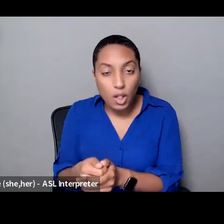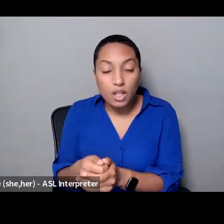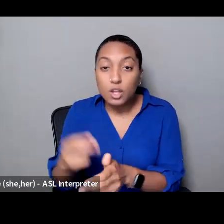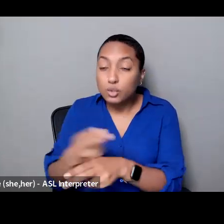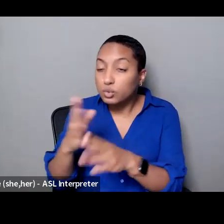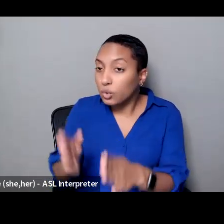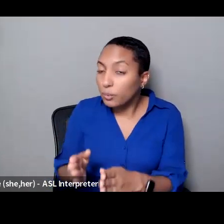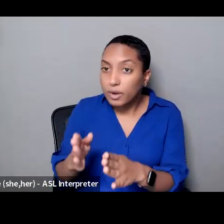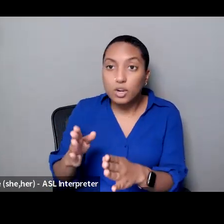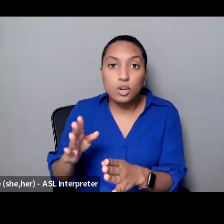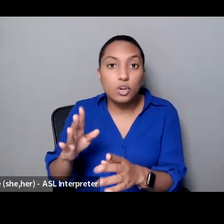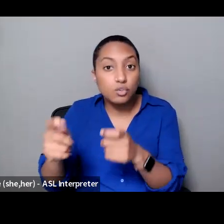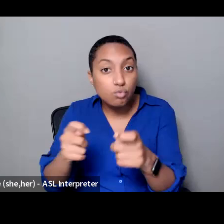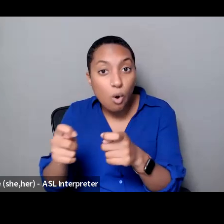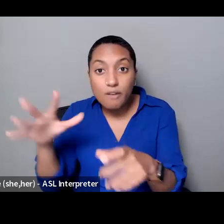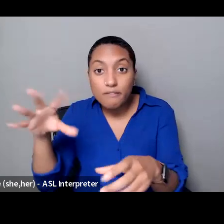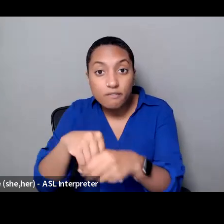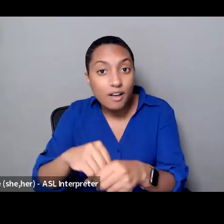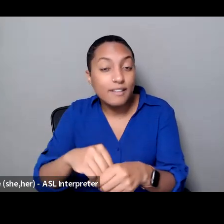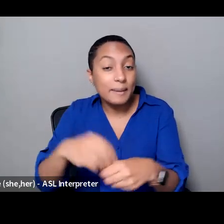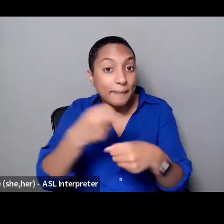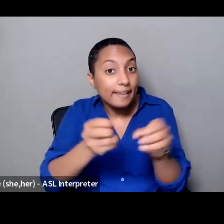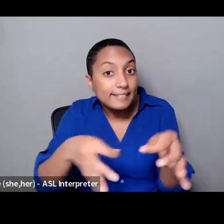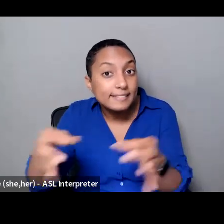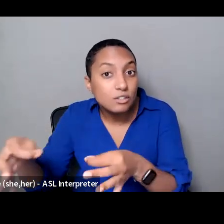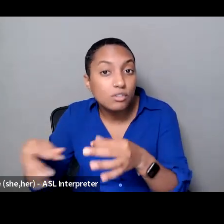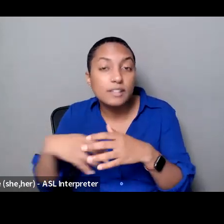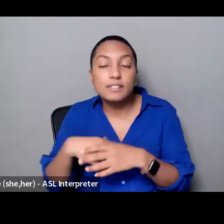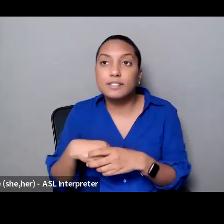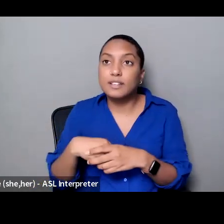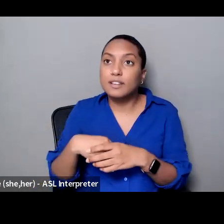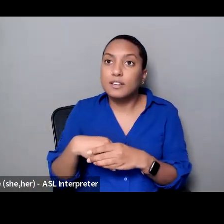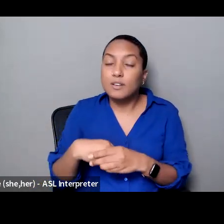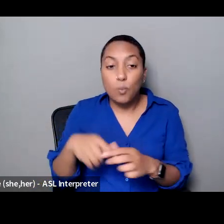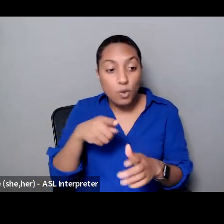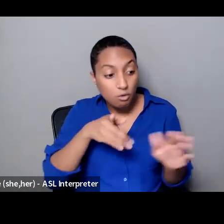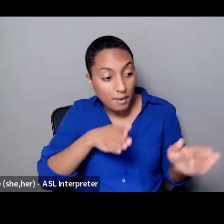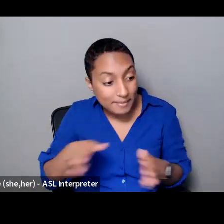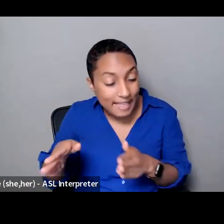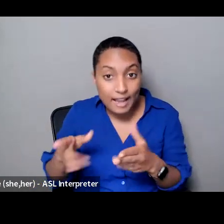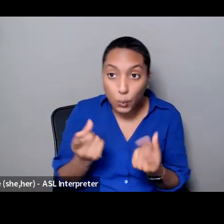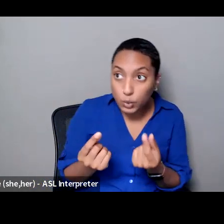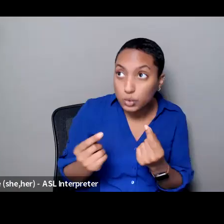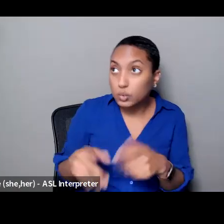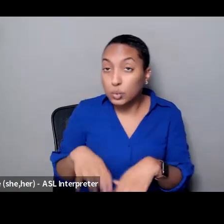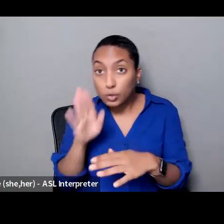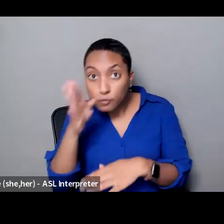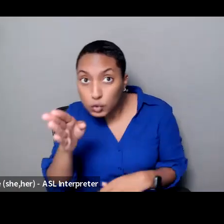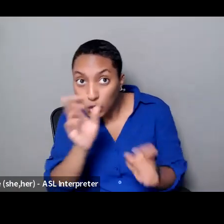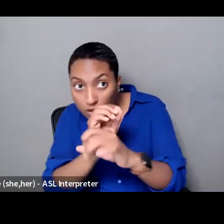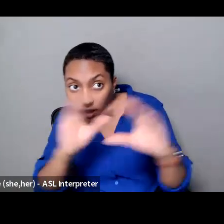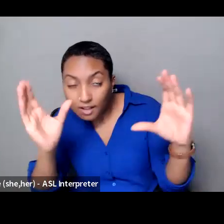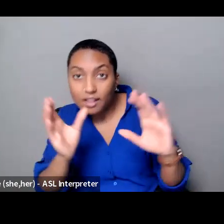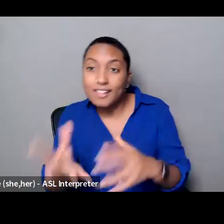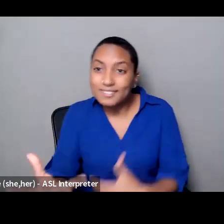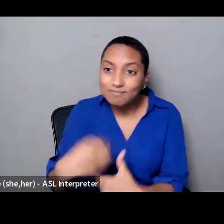make decisions about your planning and where you go and what you're going to do. All of that is so important. And we